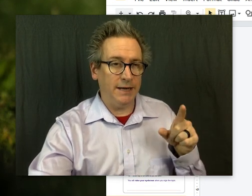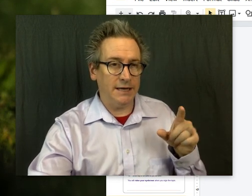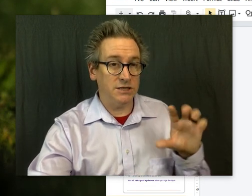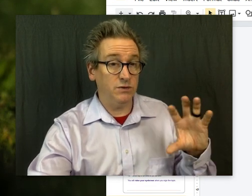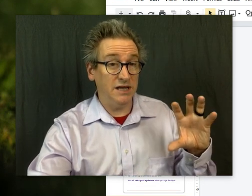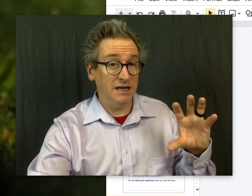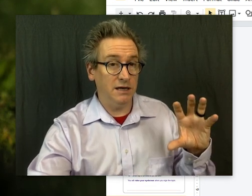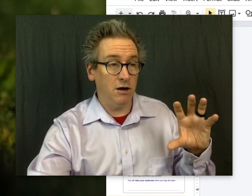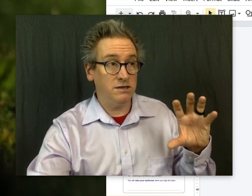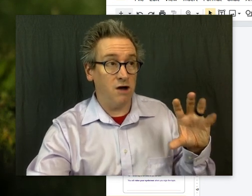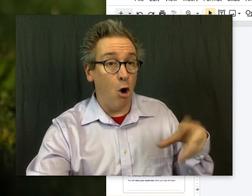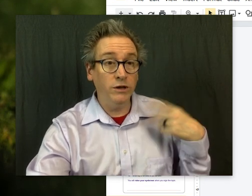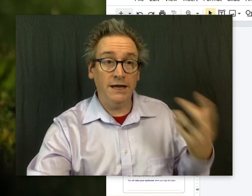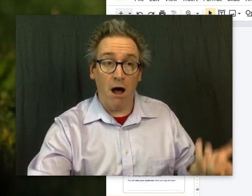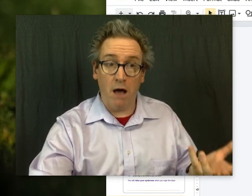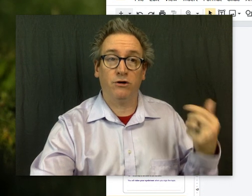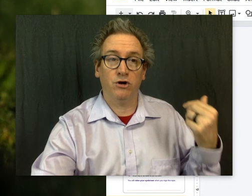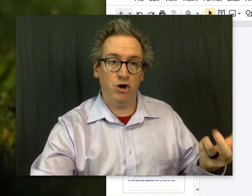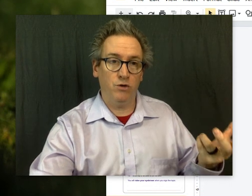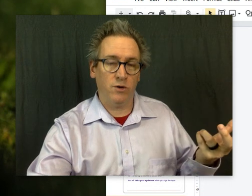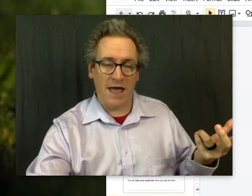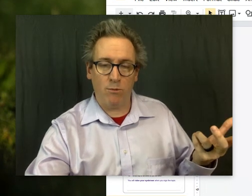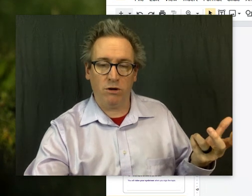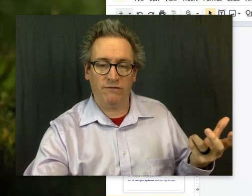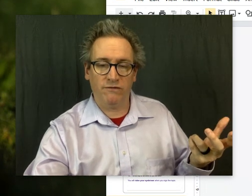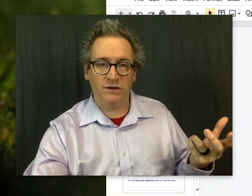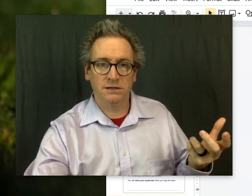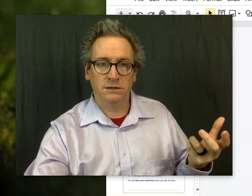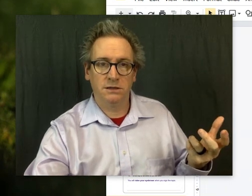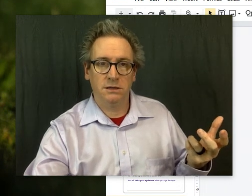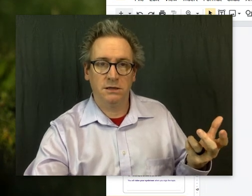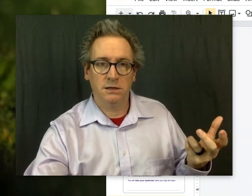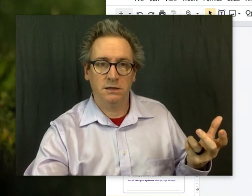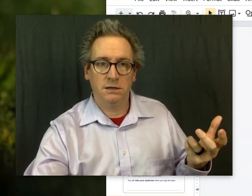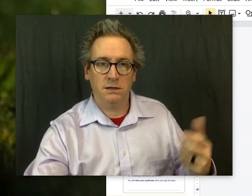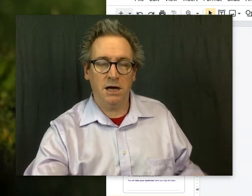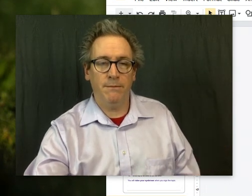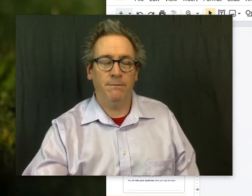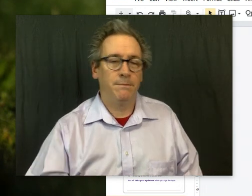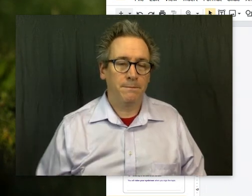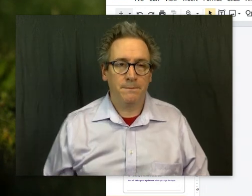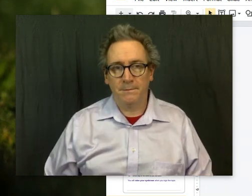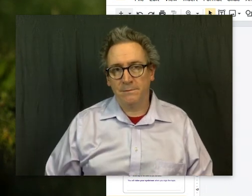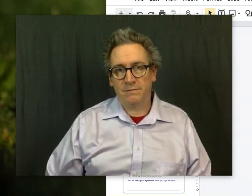is where we get to the only other new vocab word for this